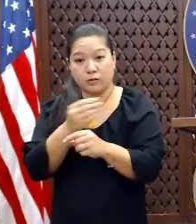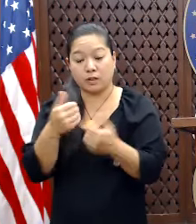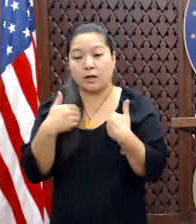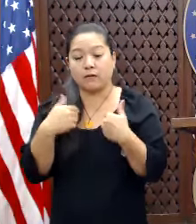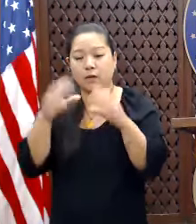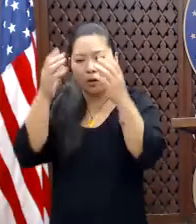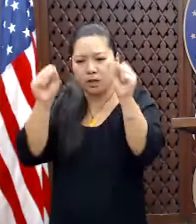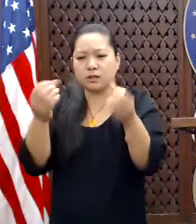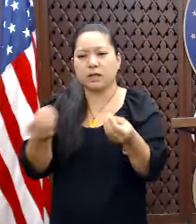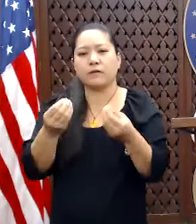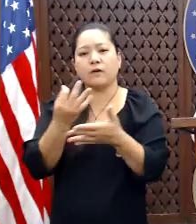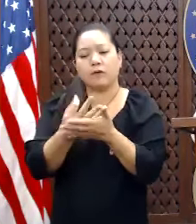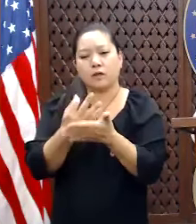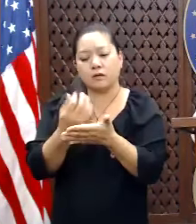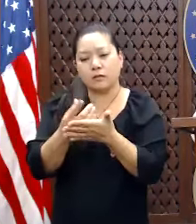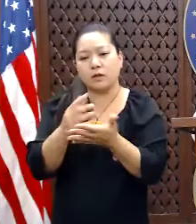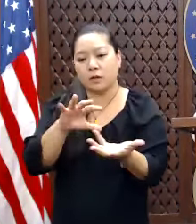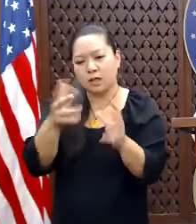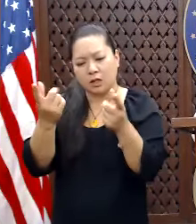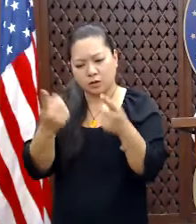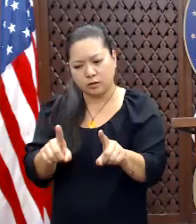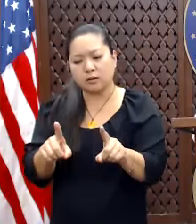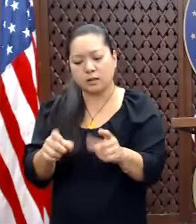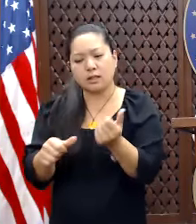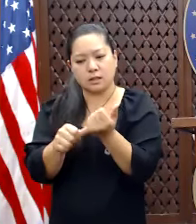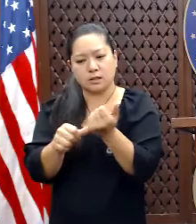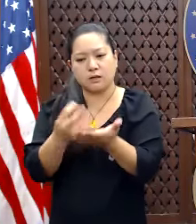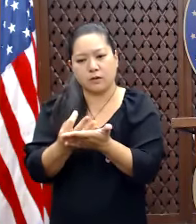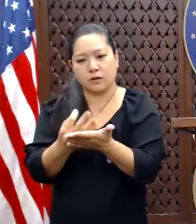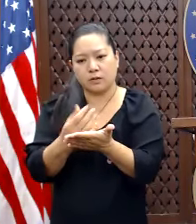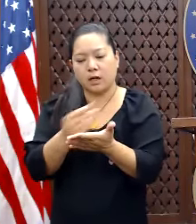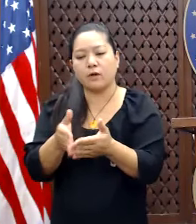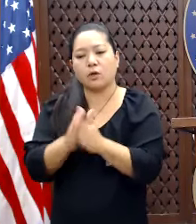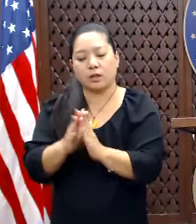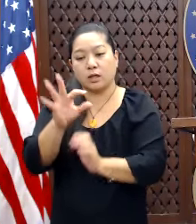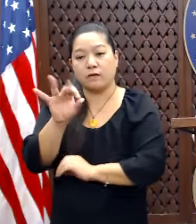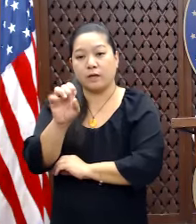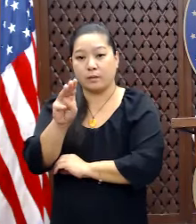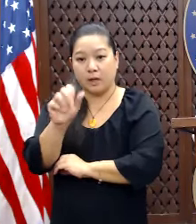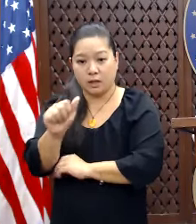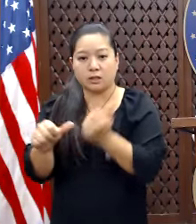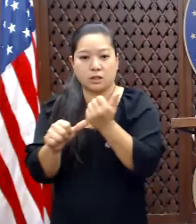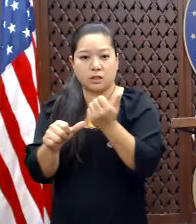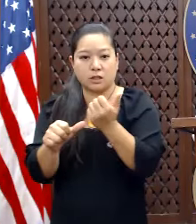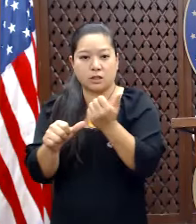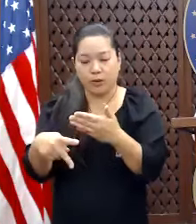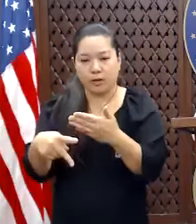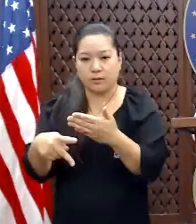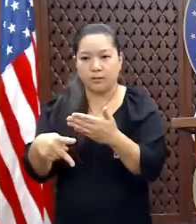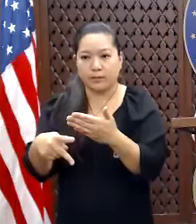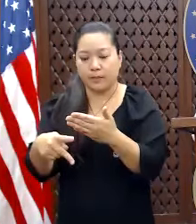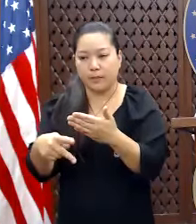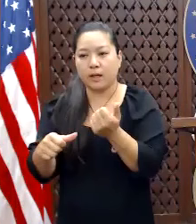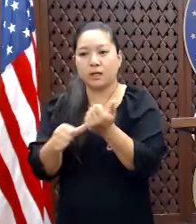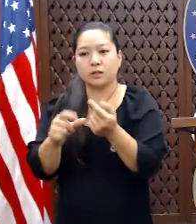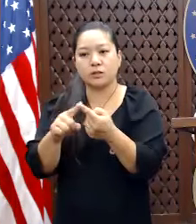supplemental federal disaster assistance. I have requested the following FEMA disaster assistance program.